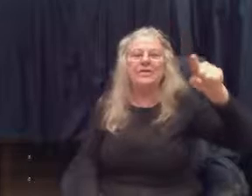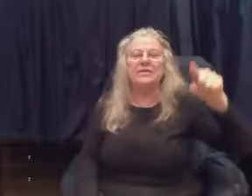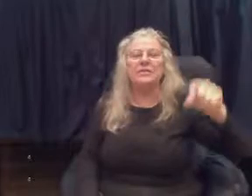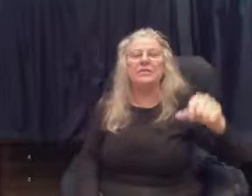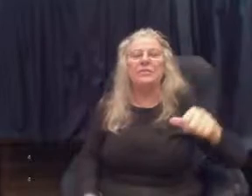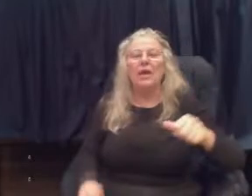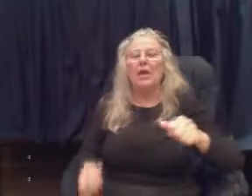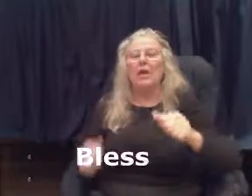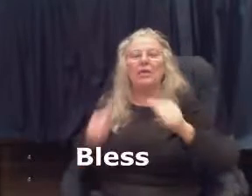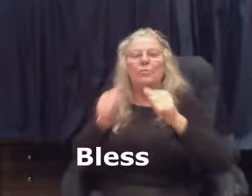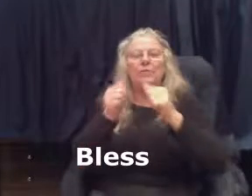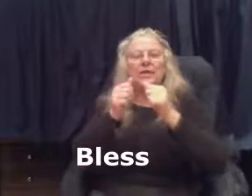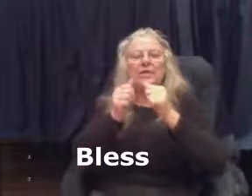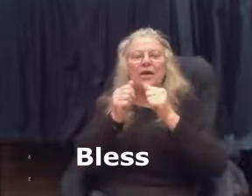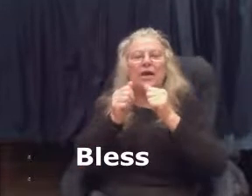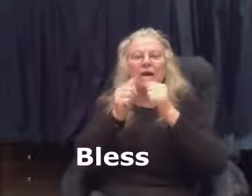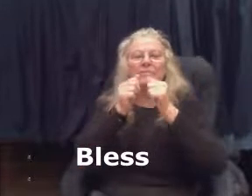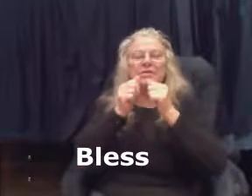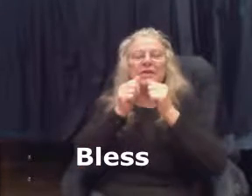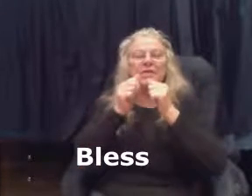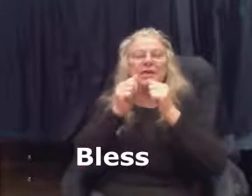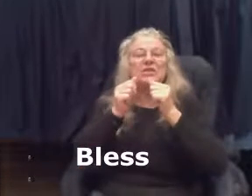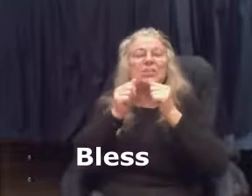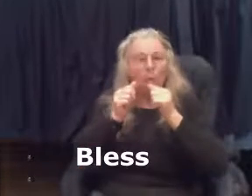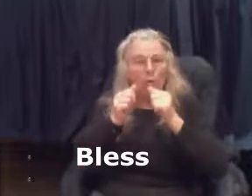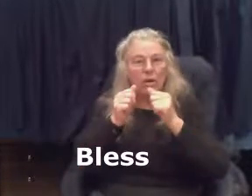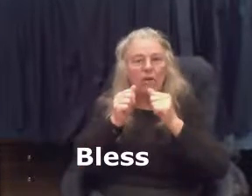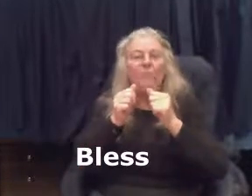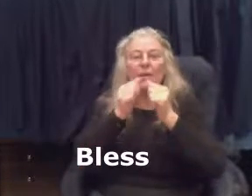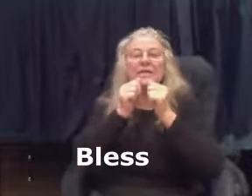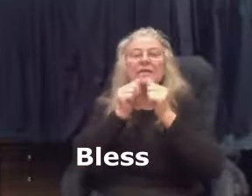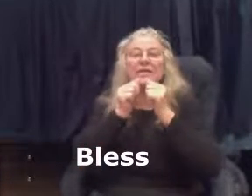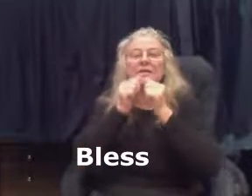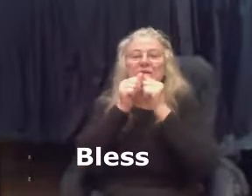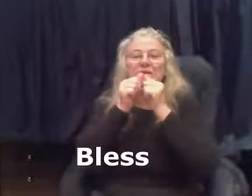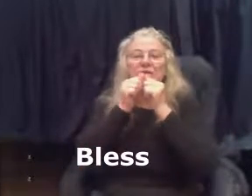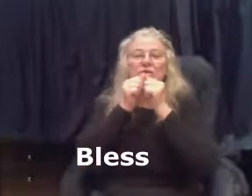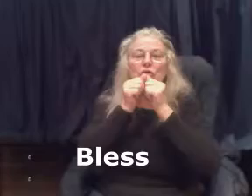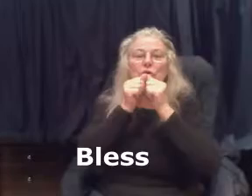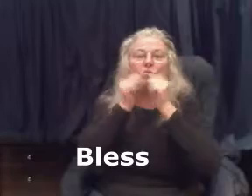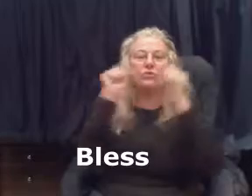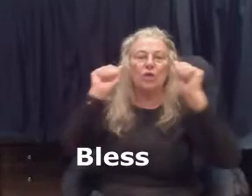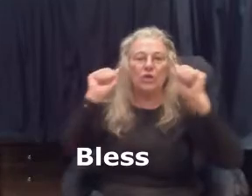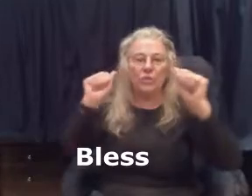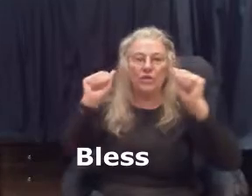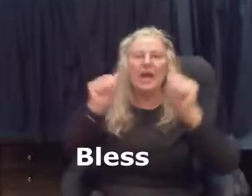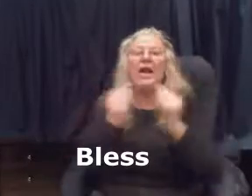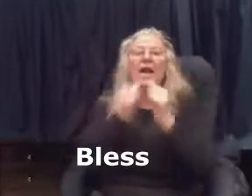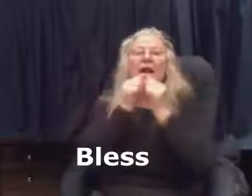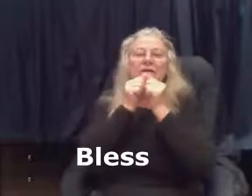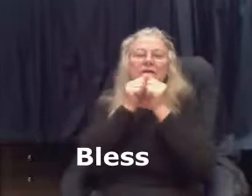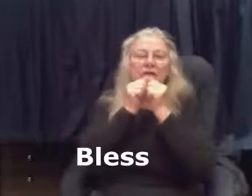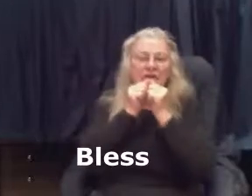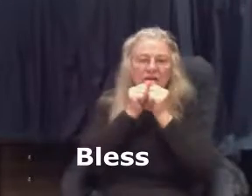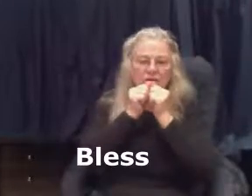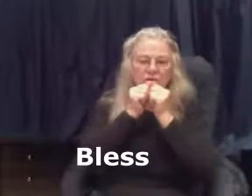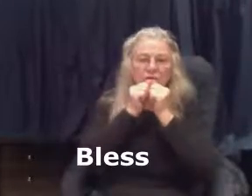Blessings. Many times they spoke blessings. So start with the A hands against your